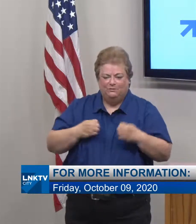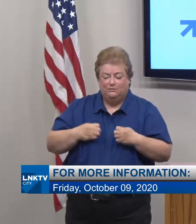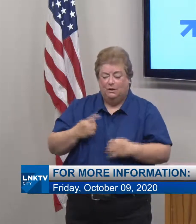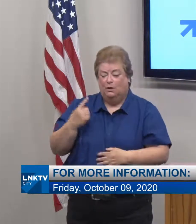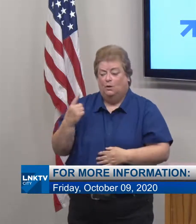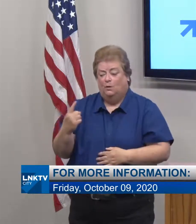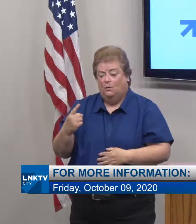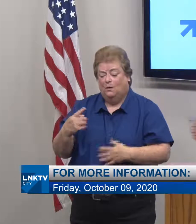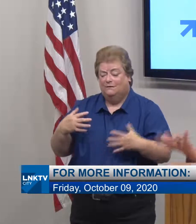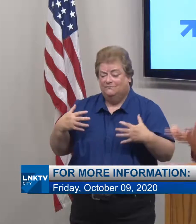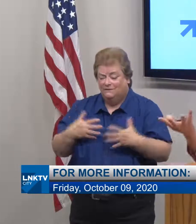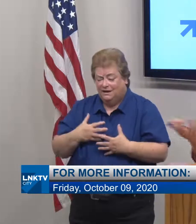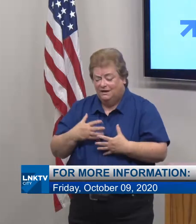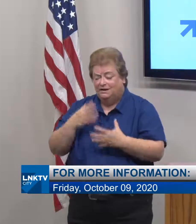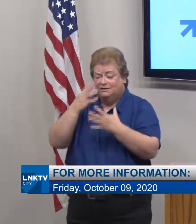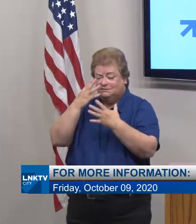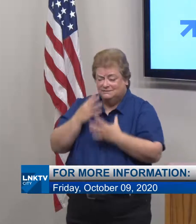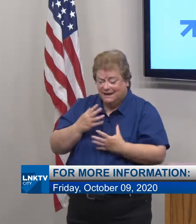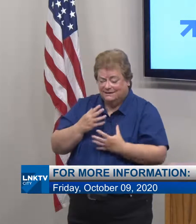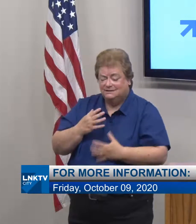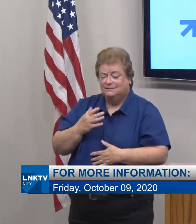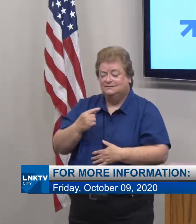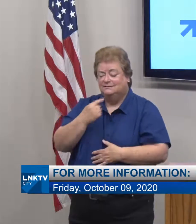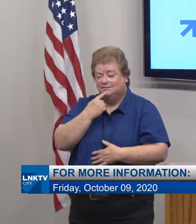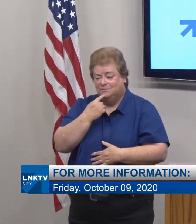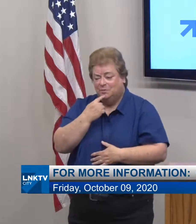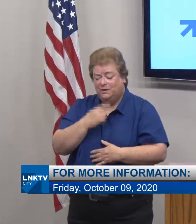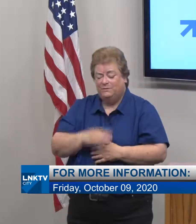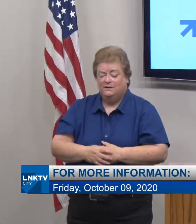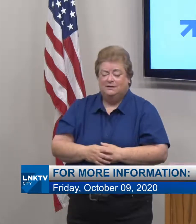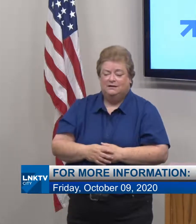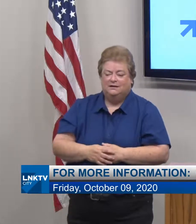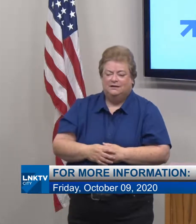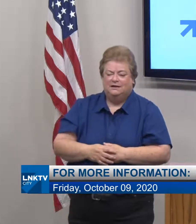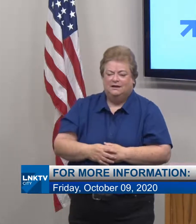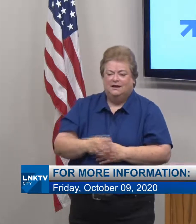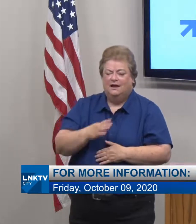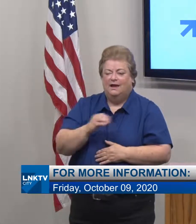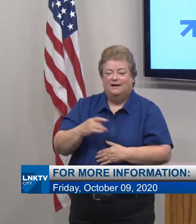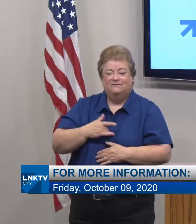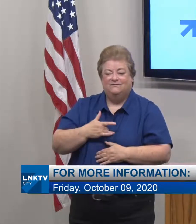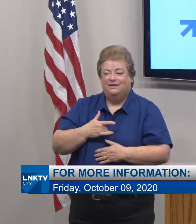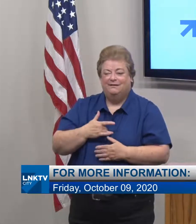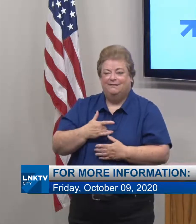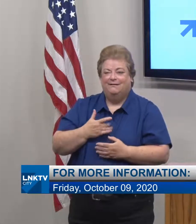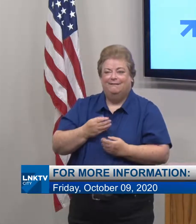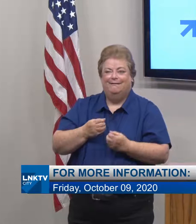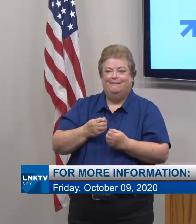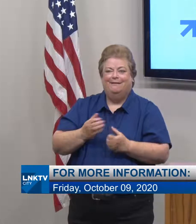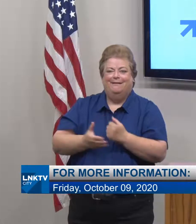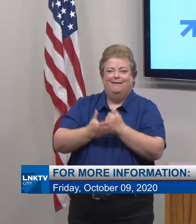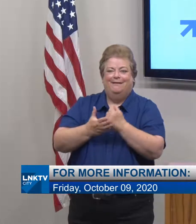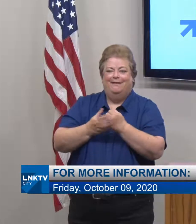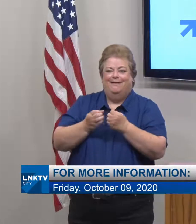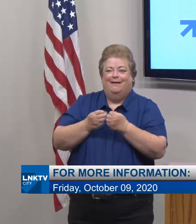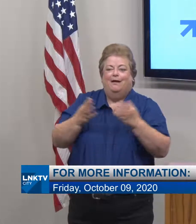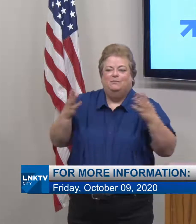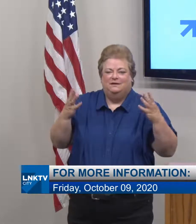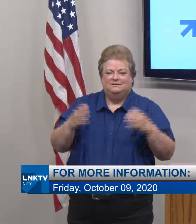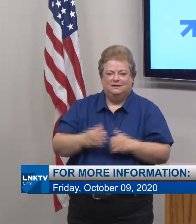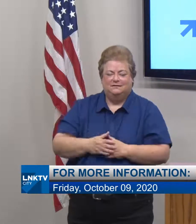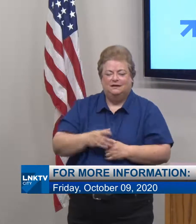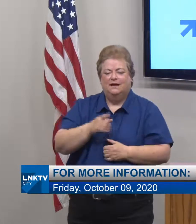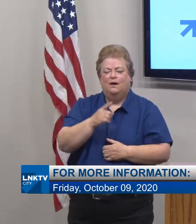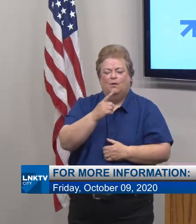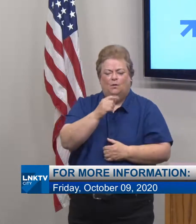fear, sadness, disappointment about announcements like this, and helplessness. One Lincoln woman, a former